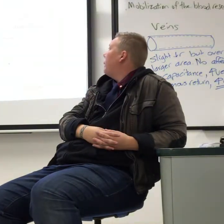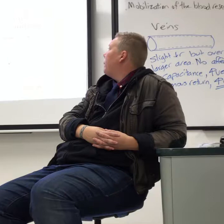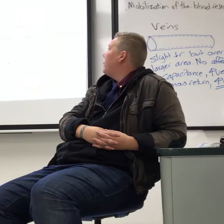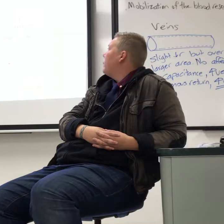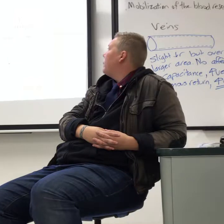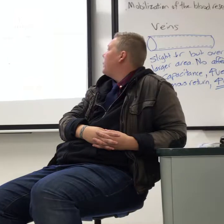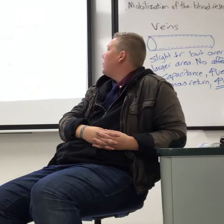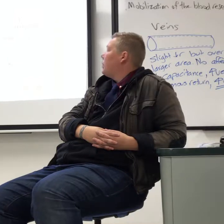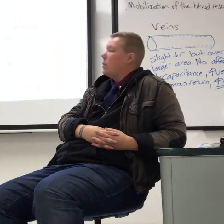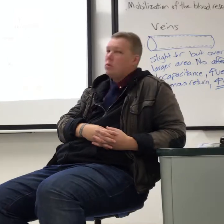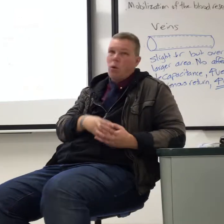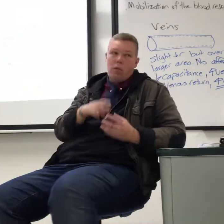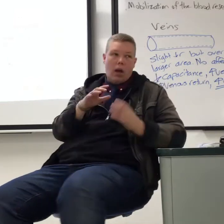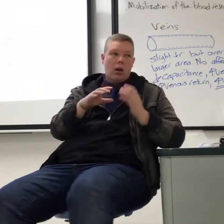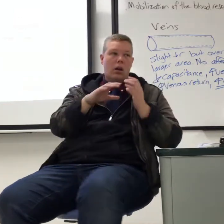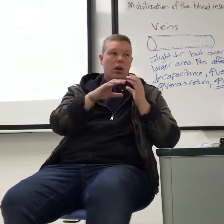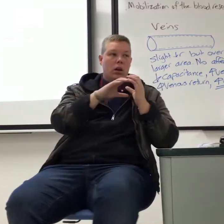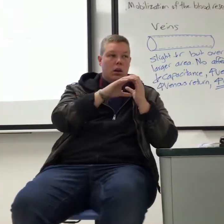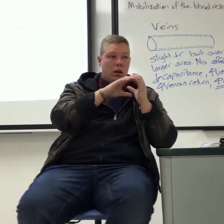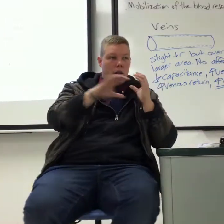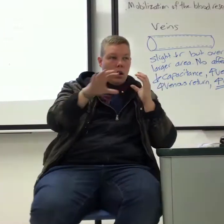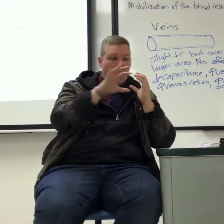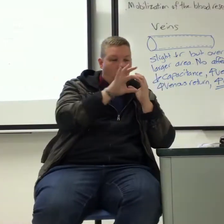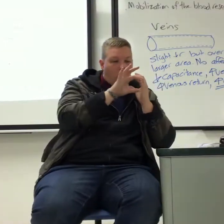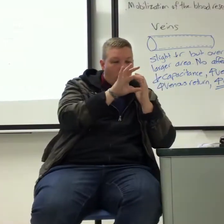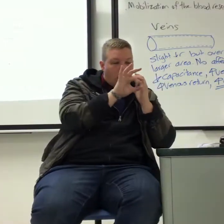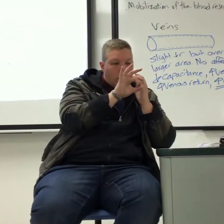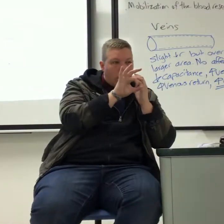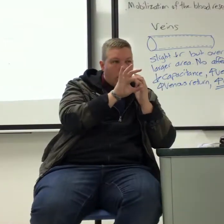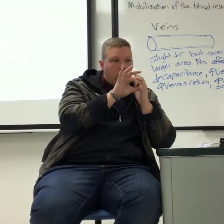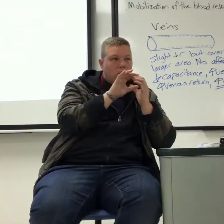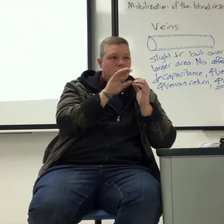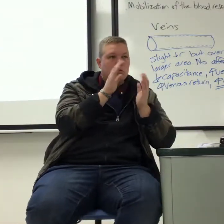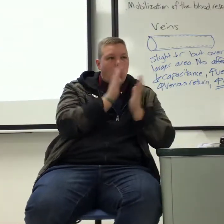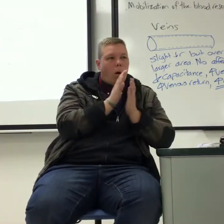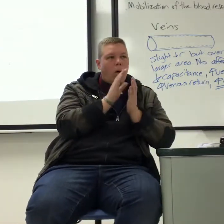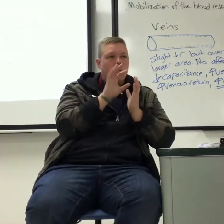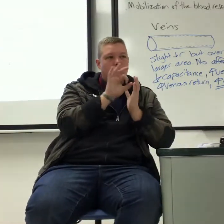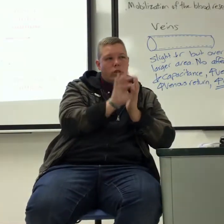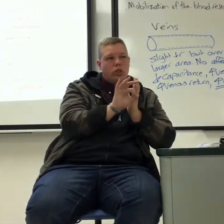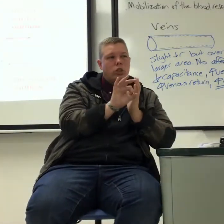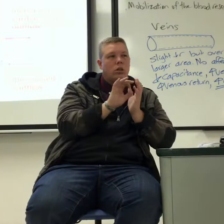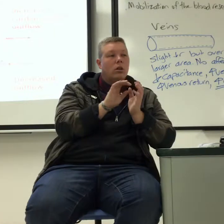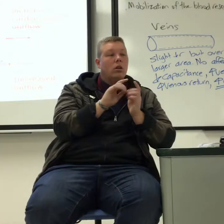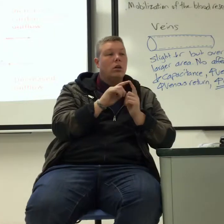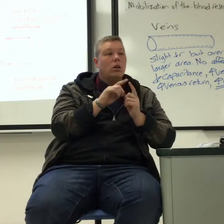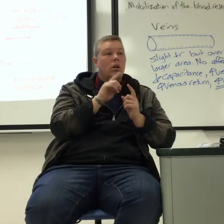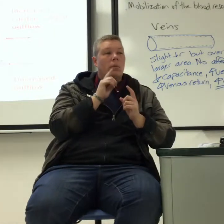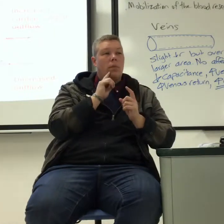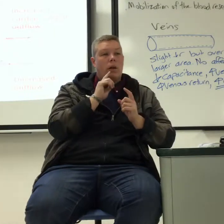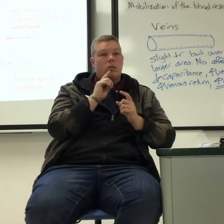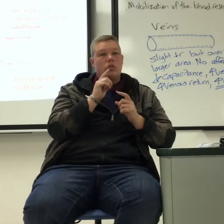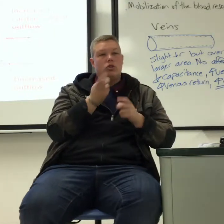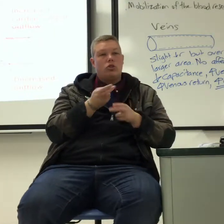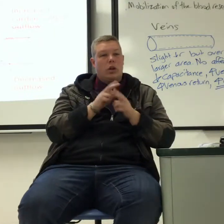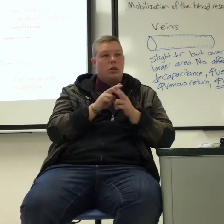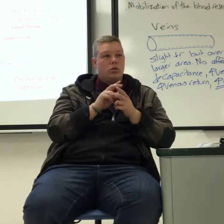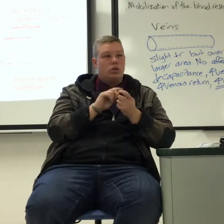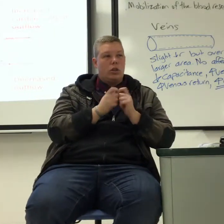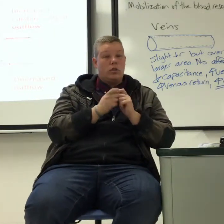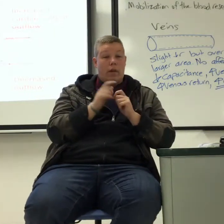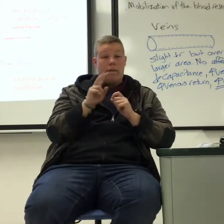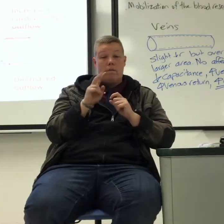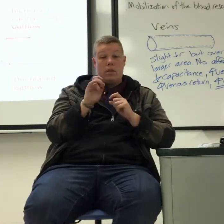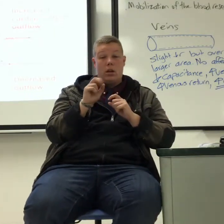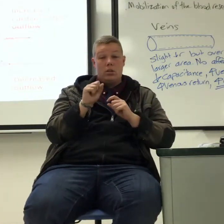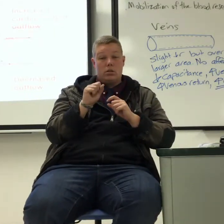small constriction over a large cross-sectional area. Change in radius affects capacitance in venules and small veins with